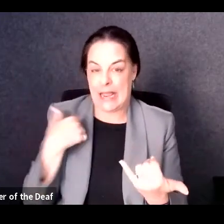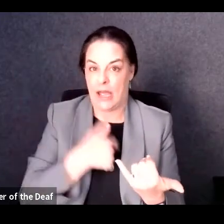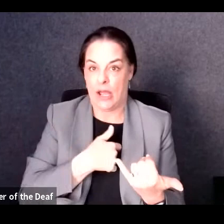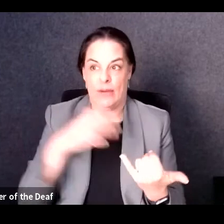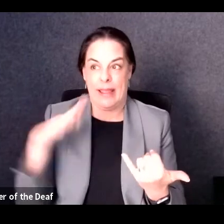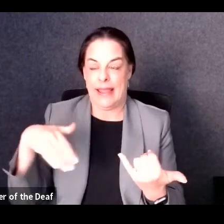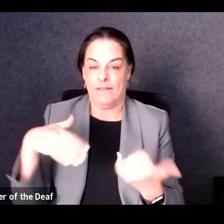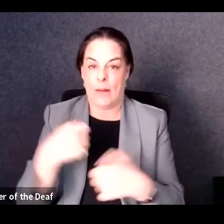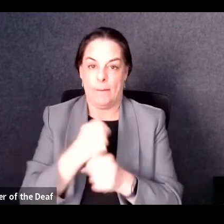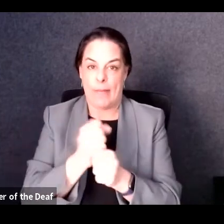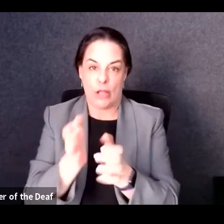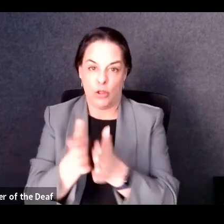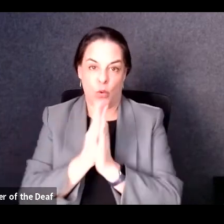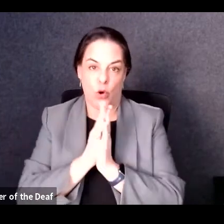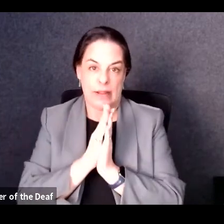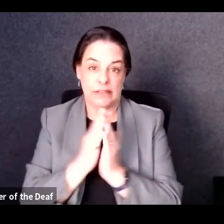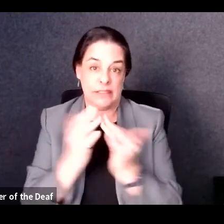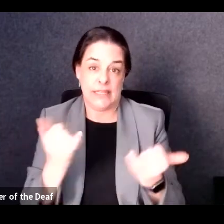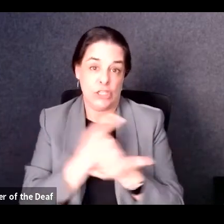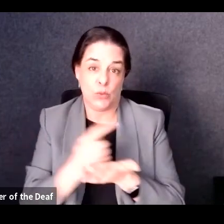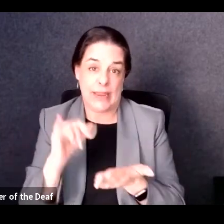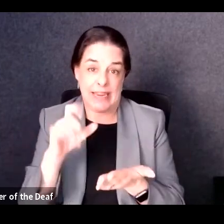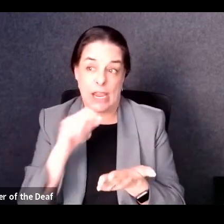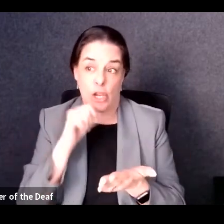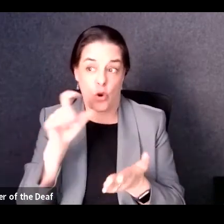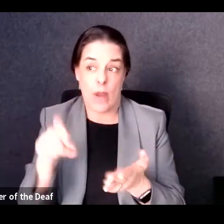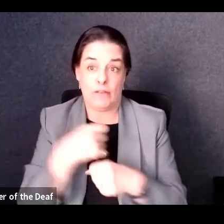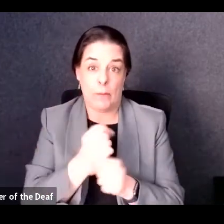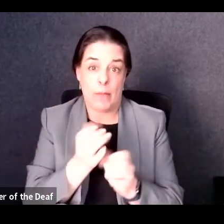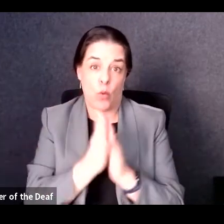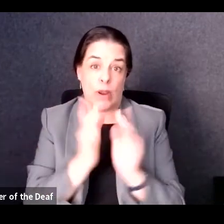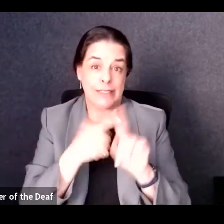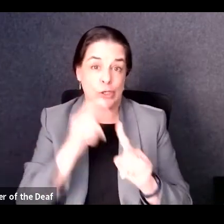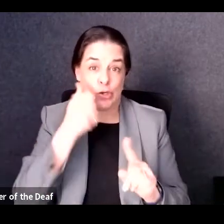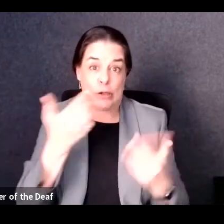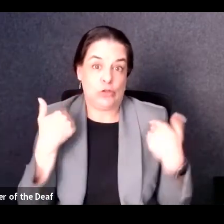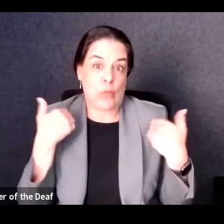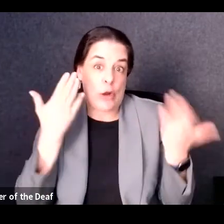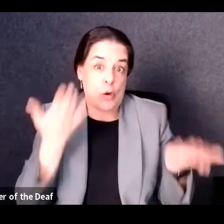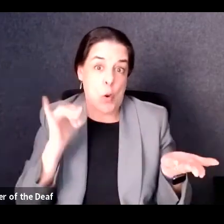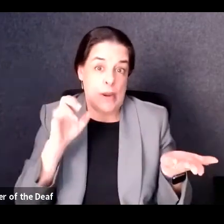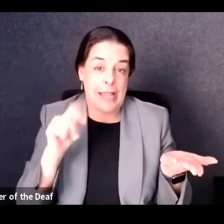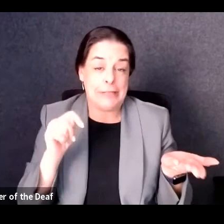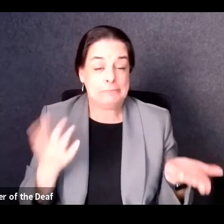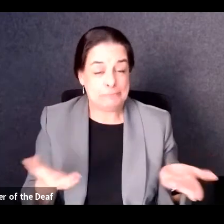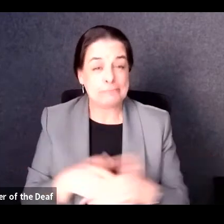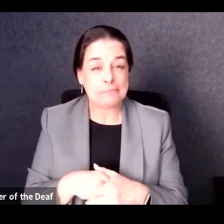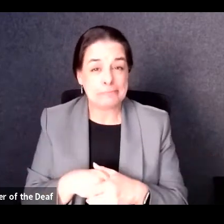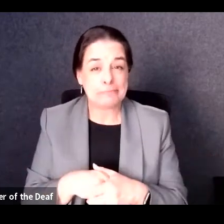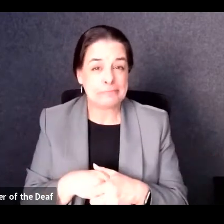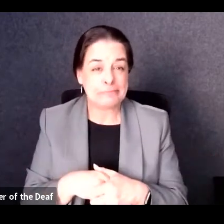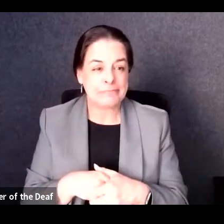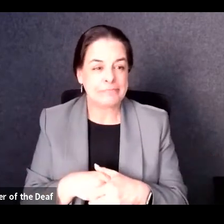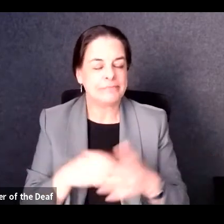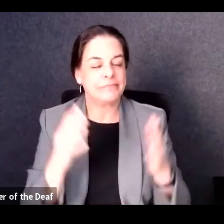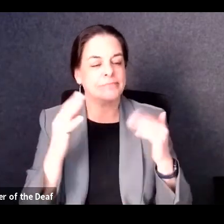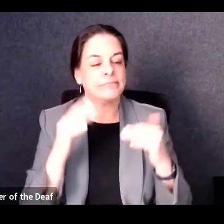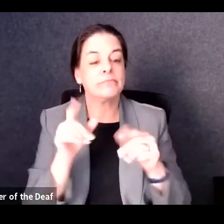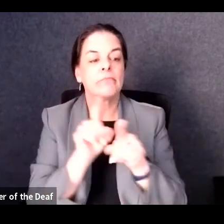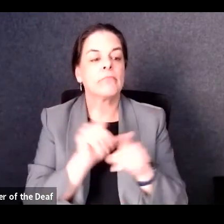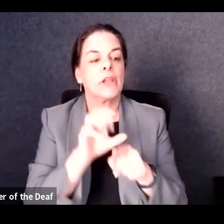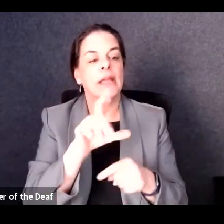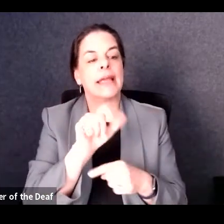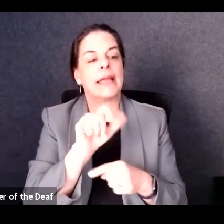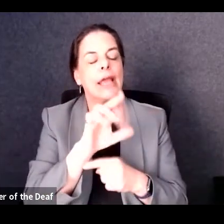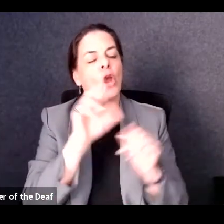made our request yet this week. We don't have to make it till tomorrow. So I don't have that answer yet either. Also from Claire